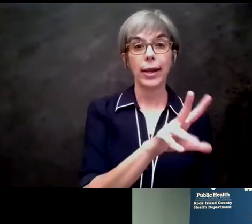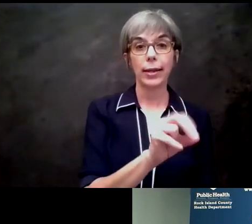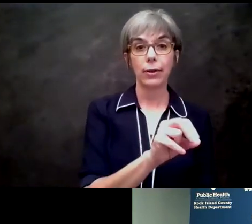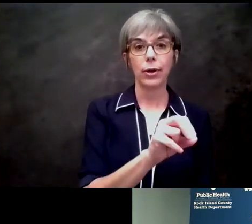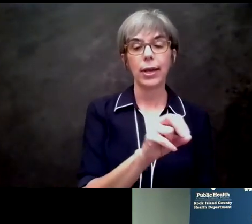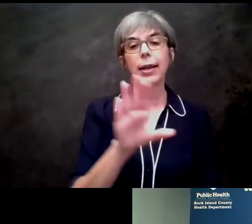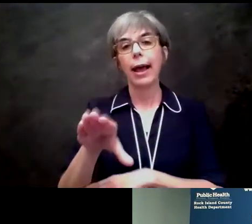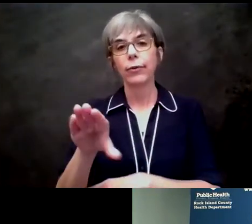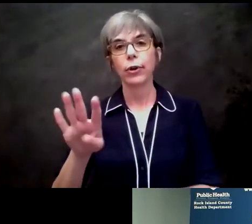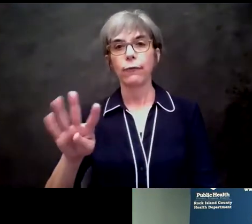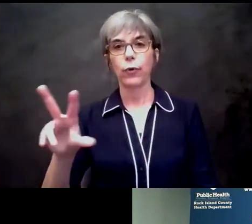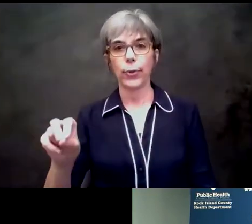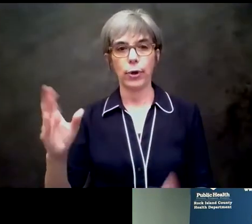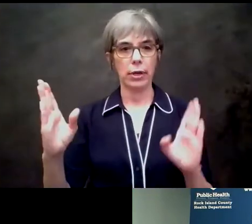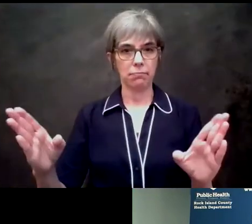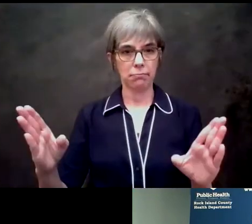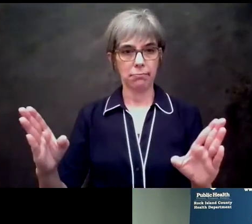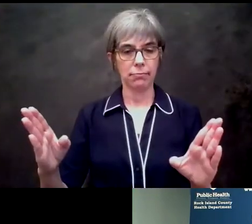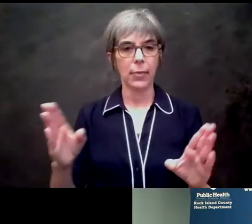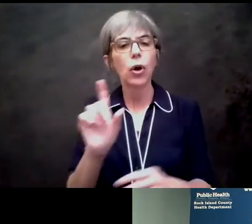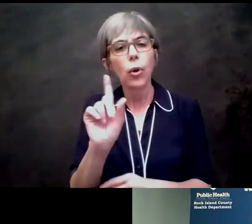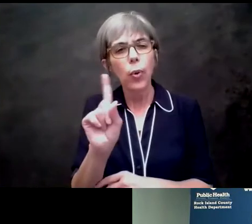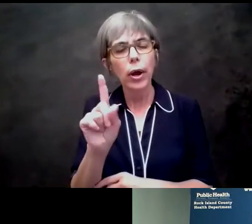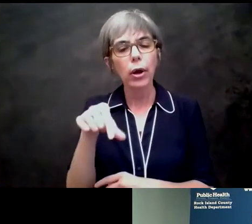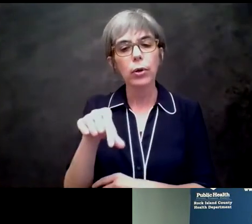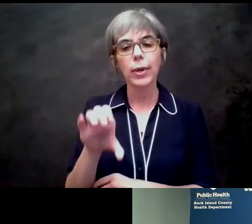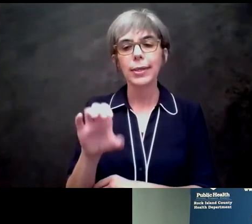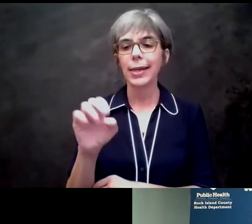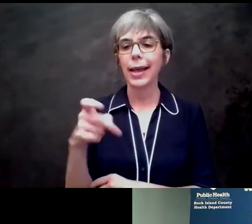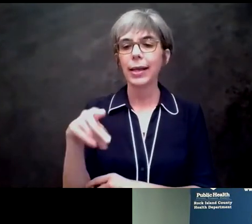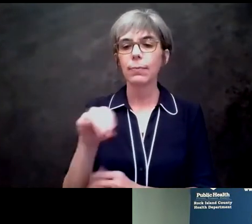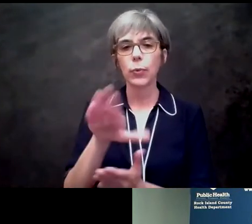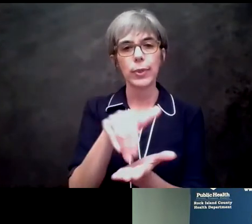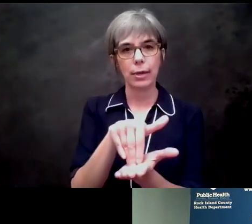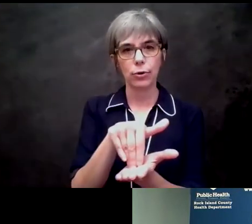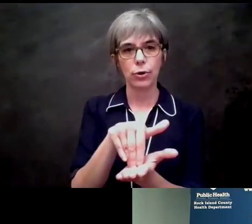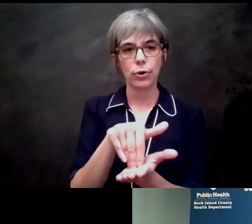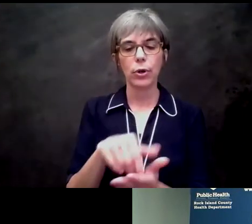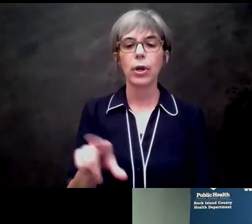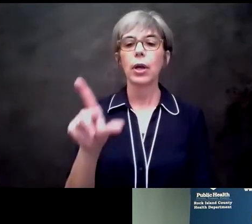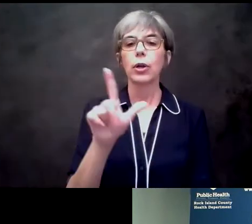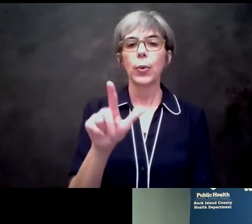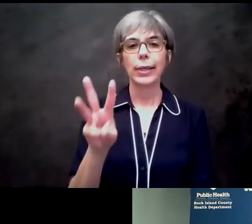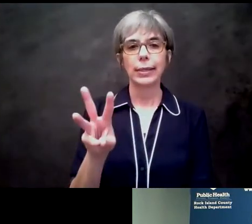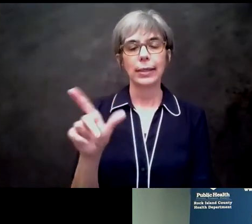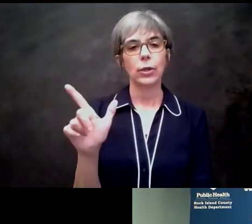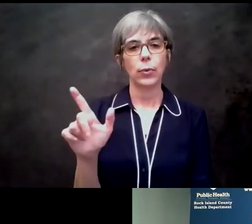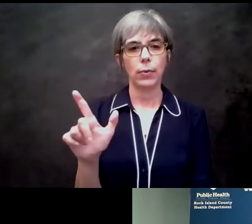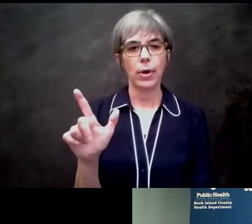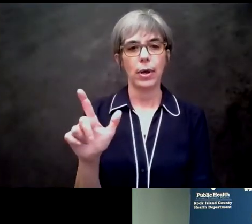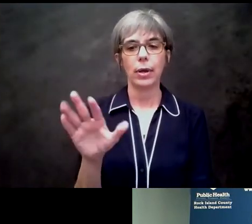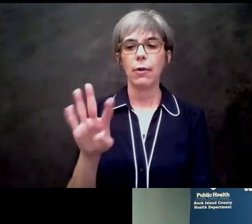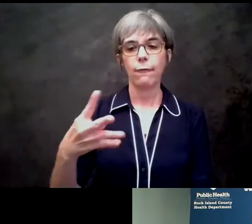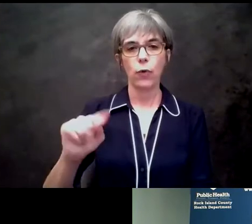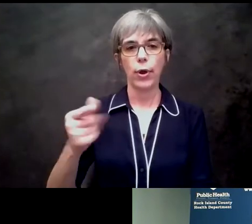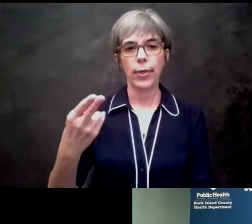p.m., and the site is located at the Quad City Expo Center and that is at 2621 4th